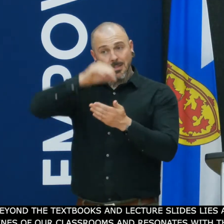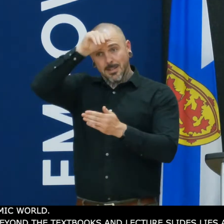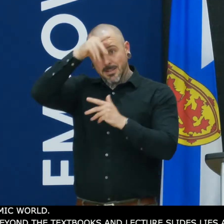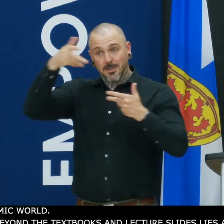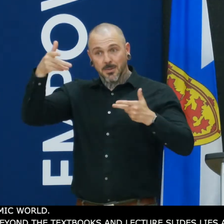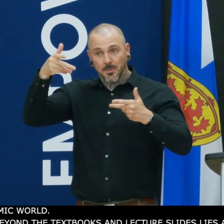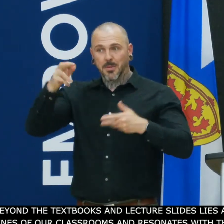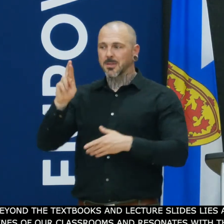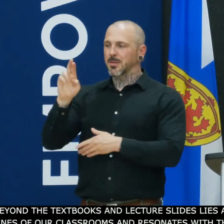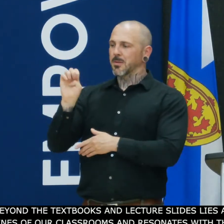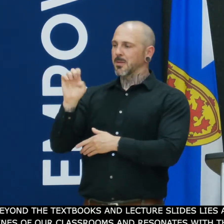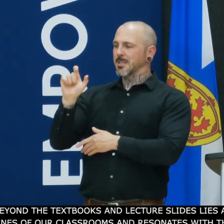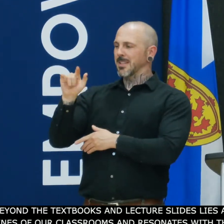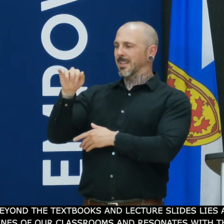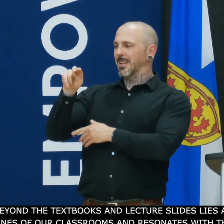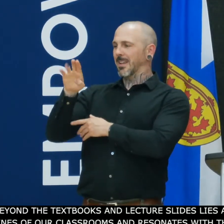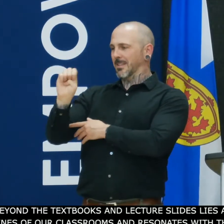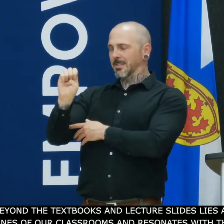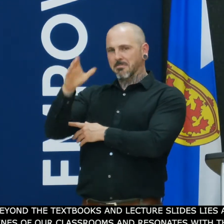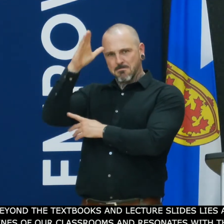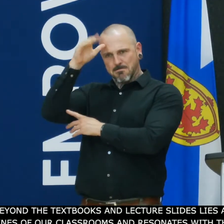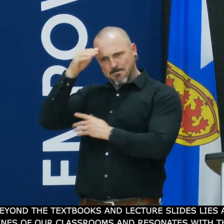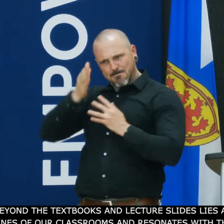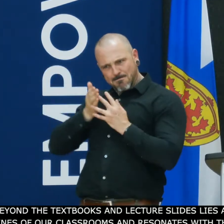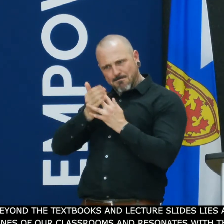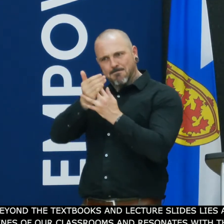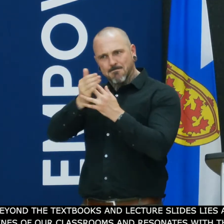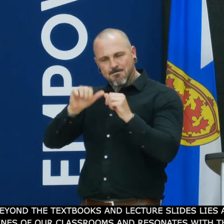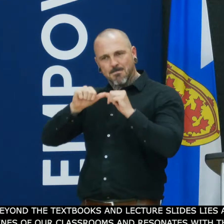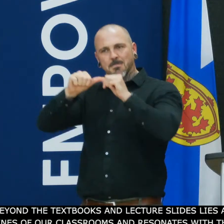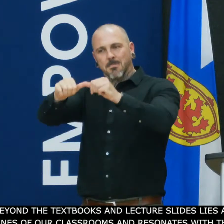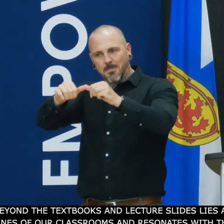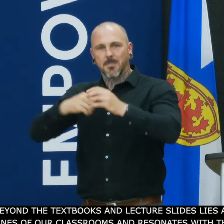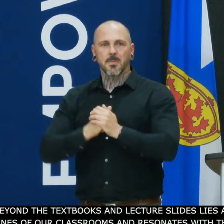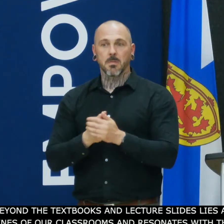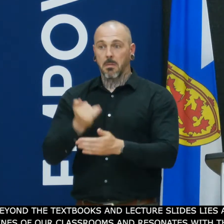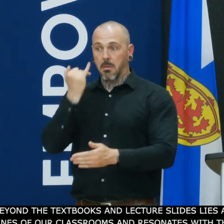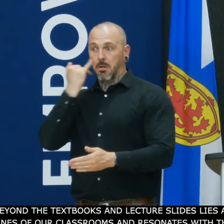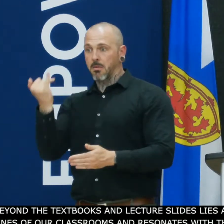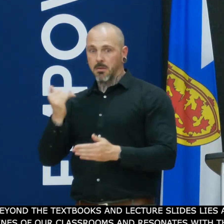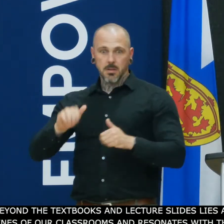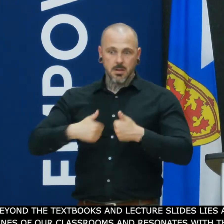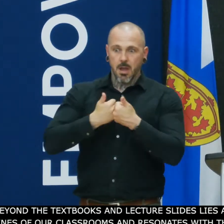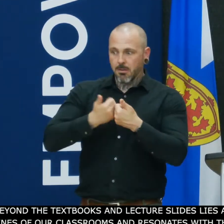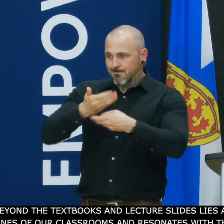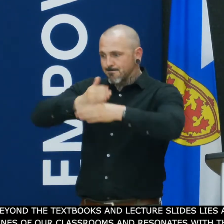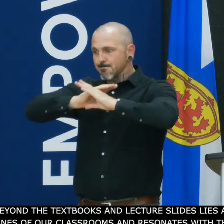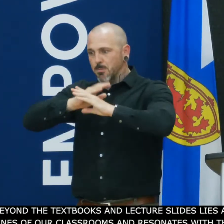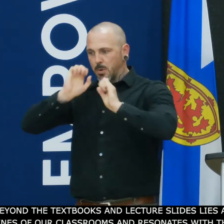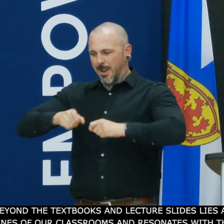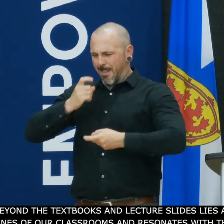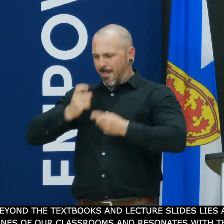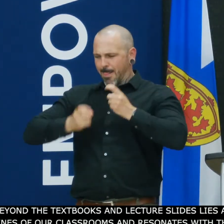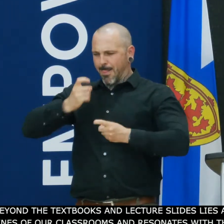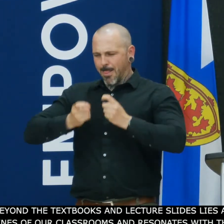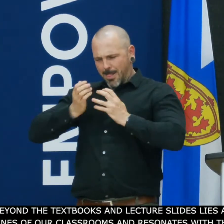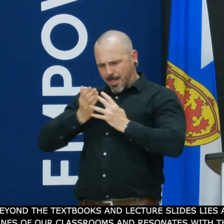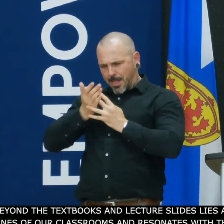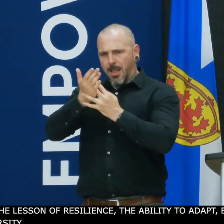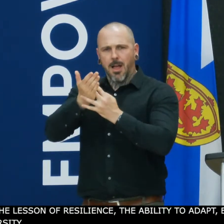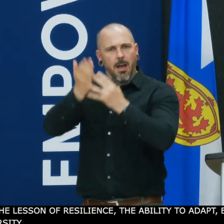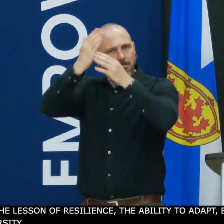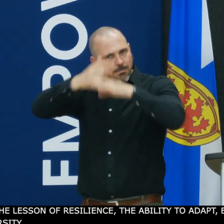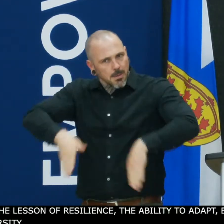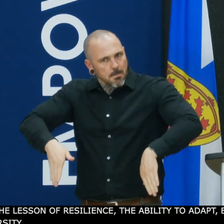resilience, the ability to adapt, evolve, and persevere in the face of adversity. Throughout our